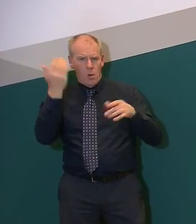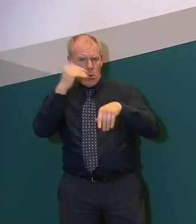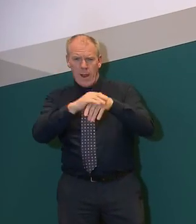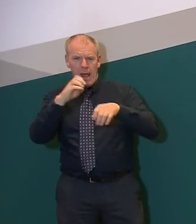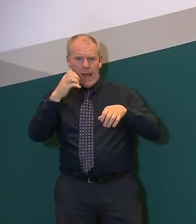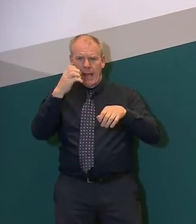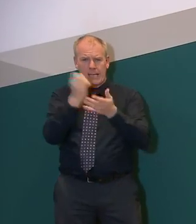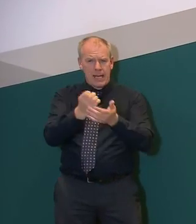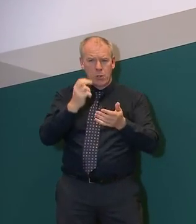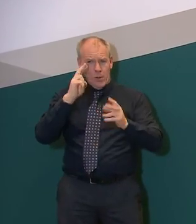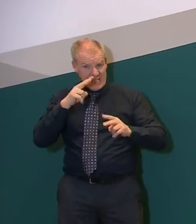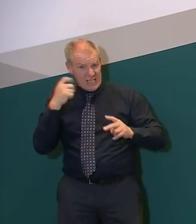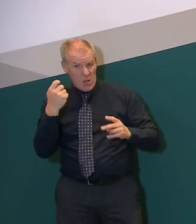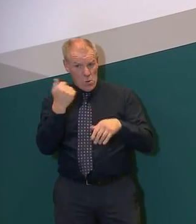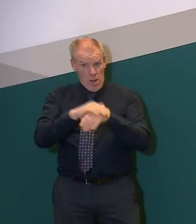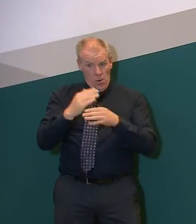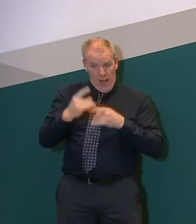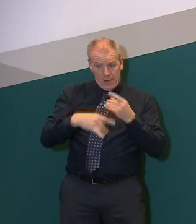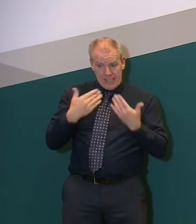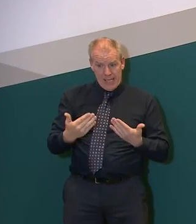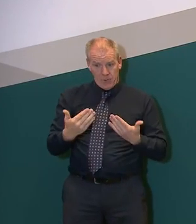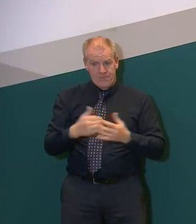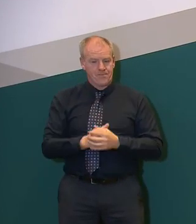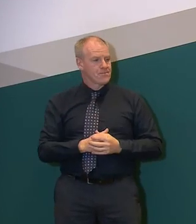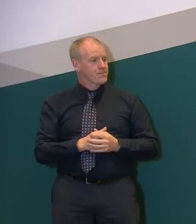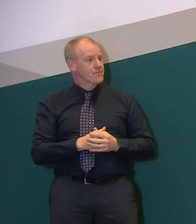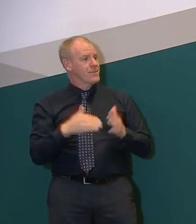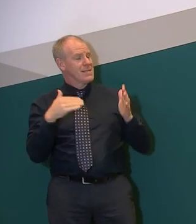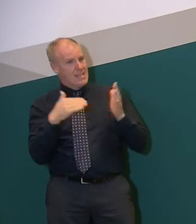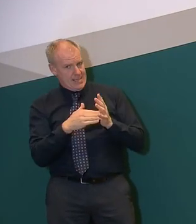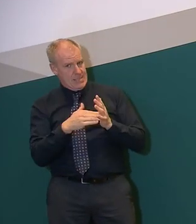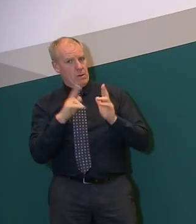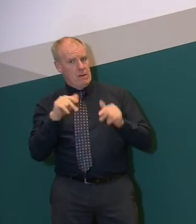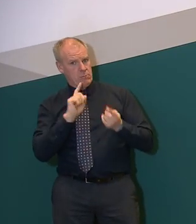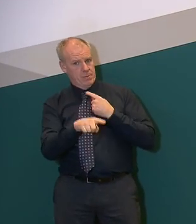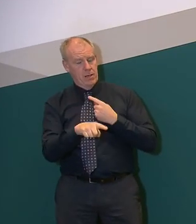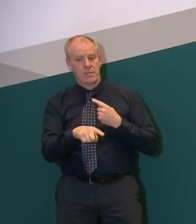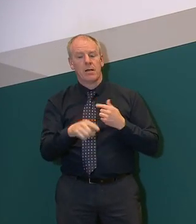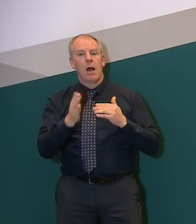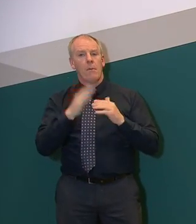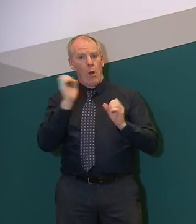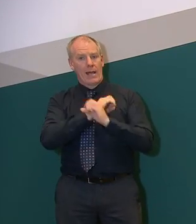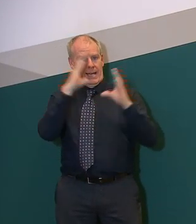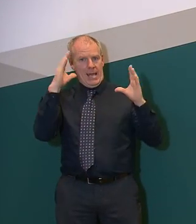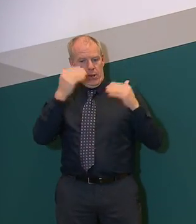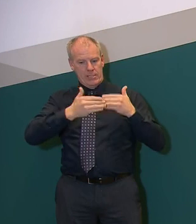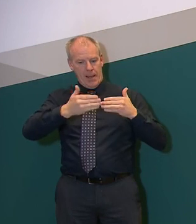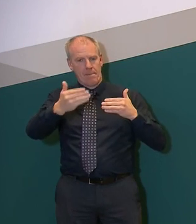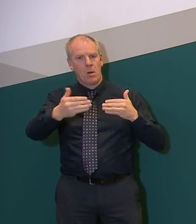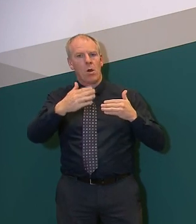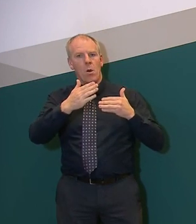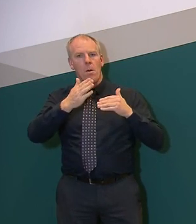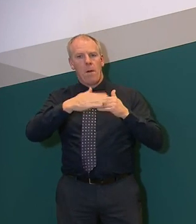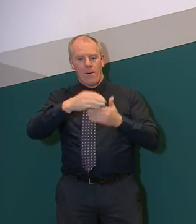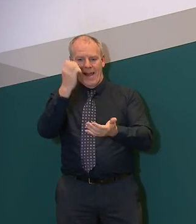we on the graph at this point? So, yes, the clearer the picture, the more accurately we're going to